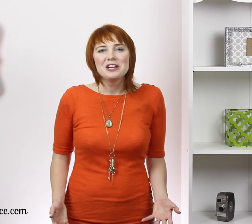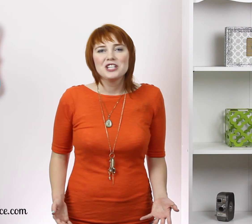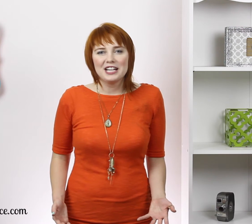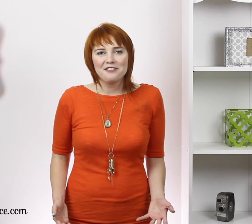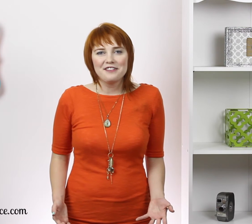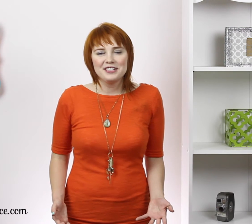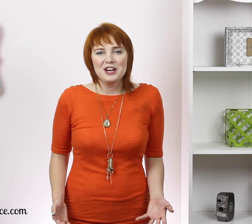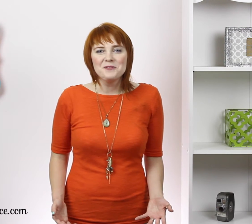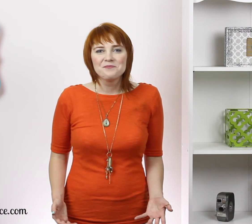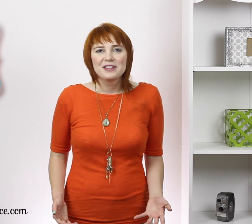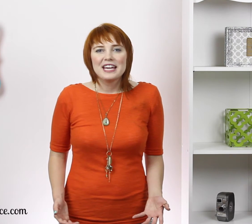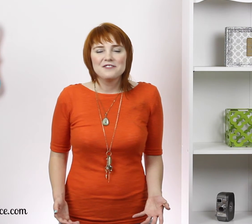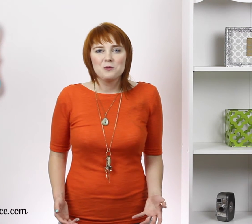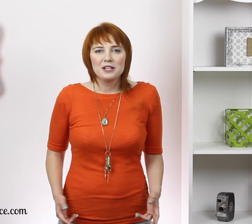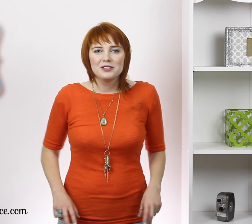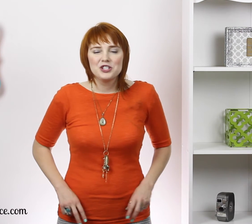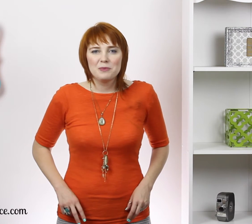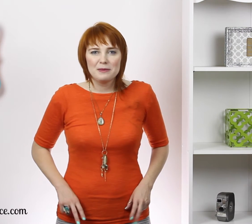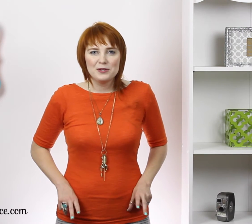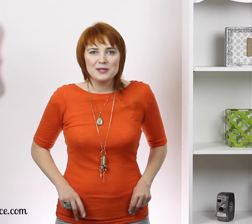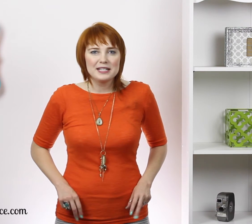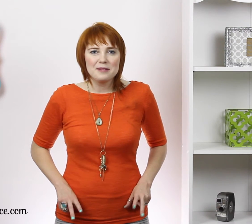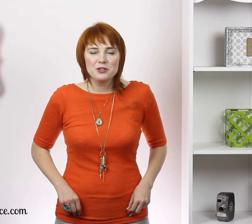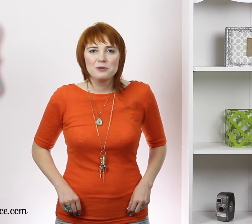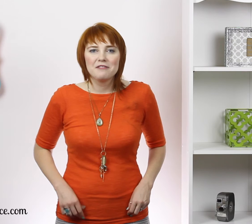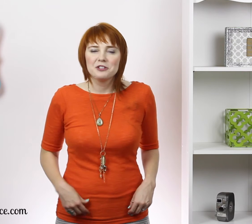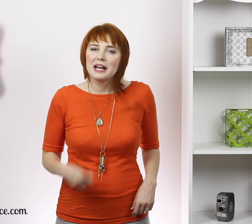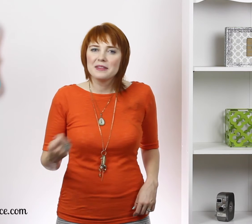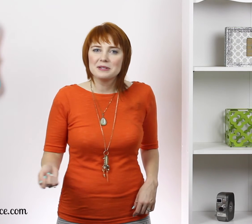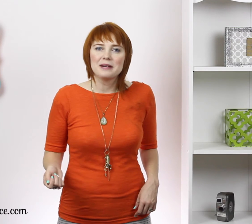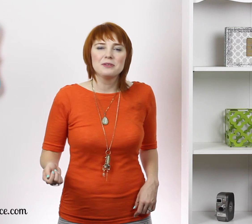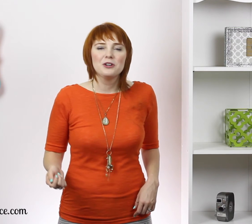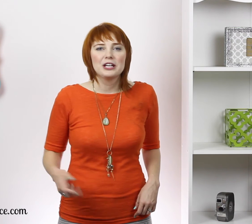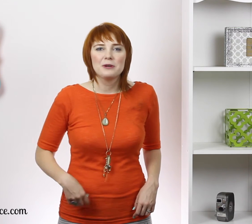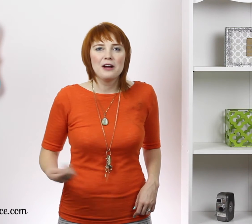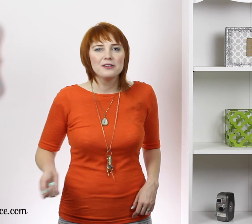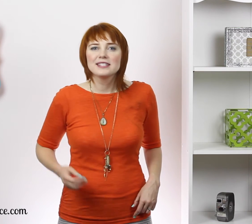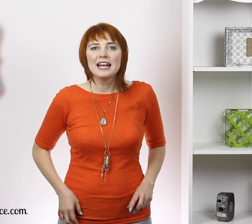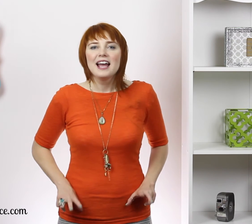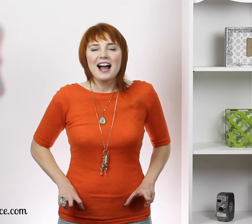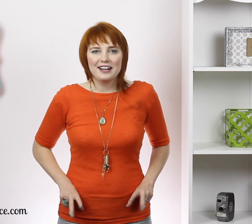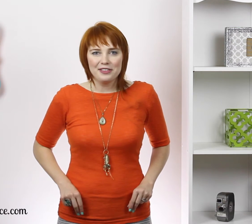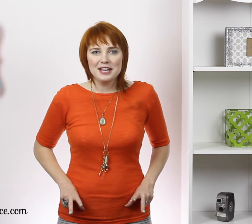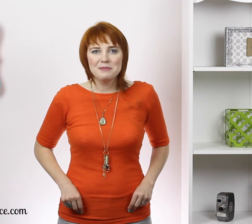check out that video. And if you want to teach your baby to sign diaper, whenever you hand them a diaper or get one out, you can say, I got the diaper.